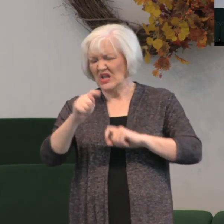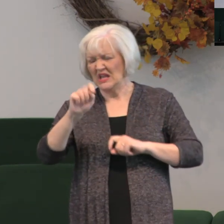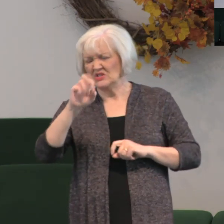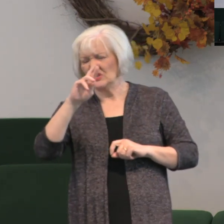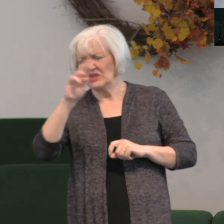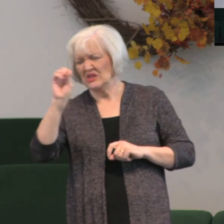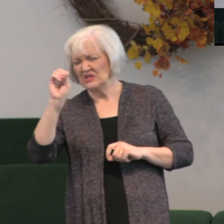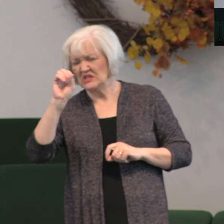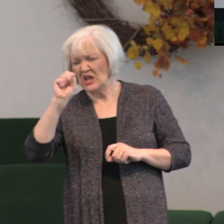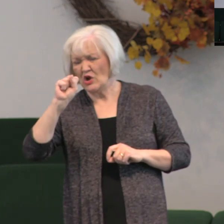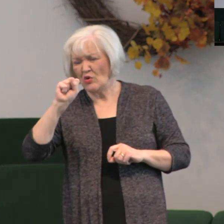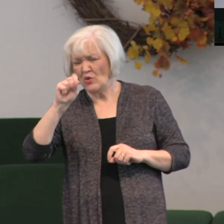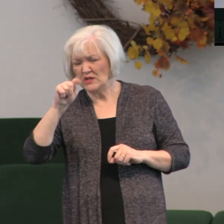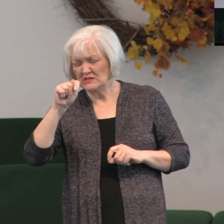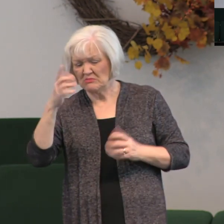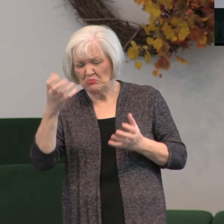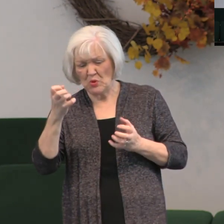destruction.